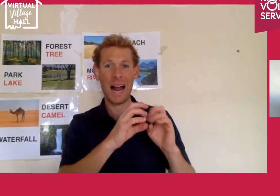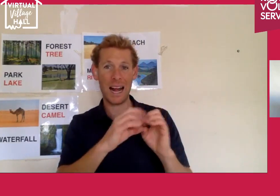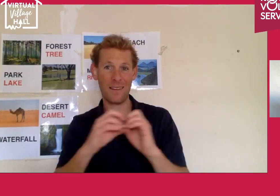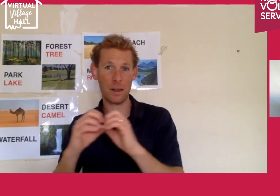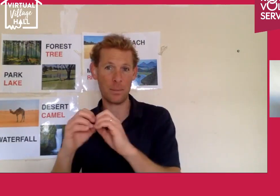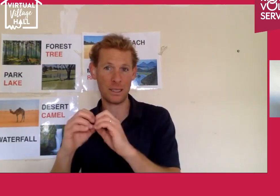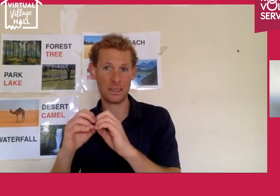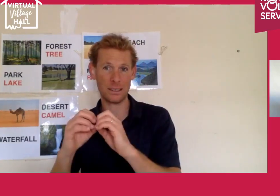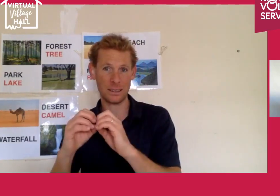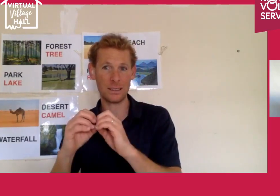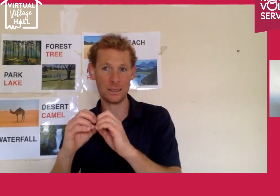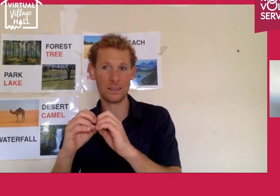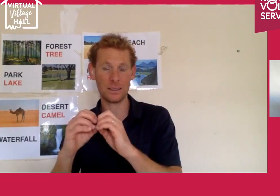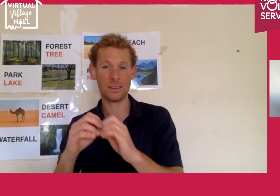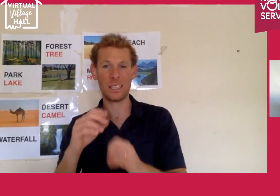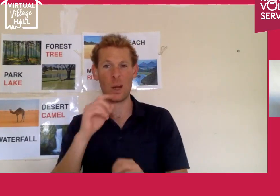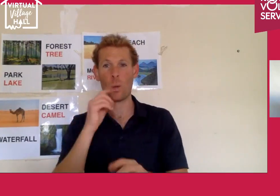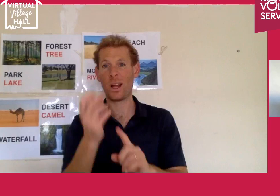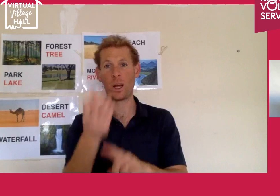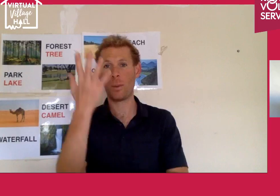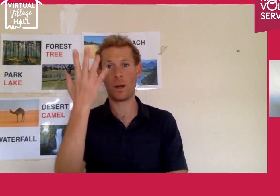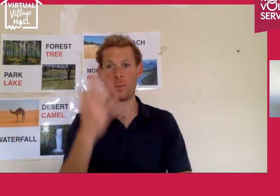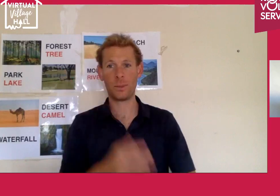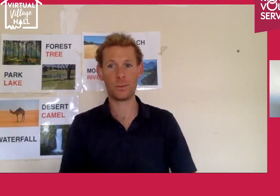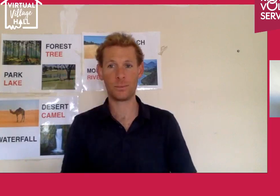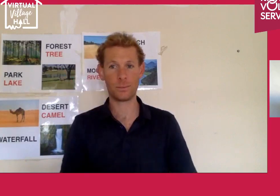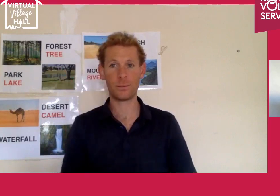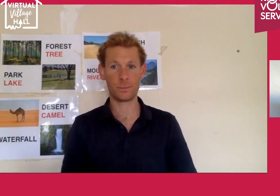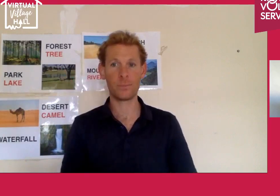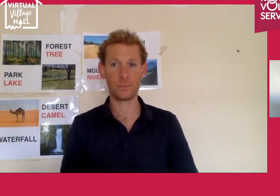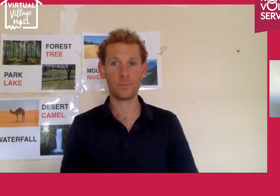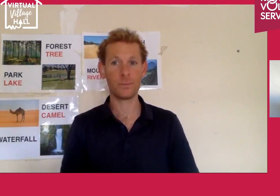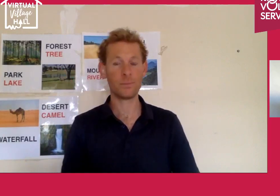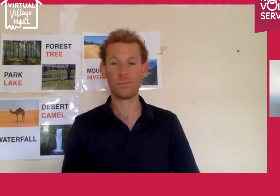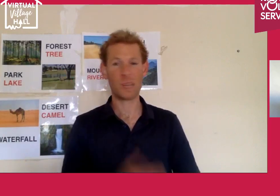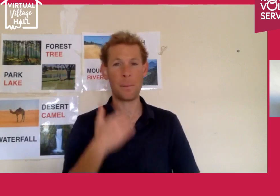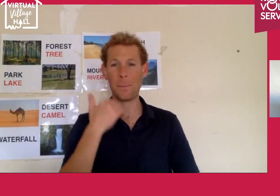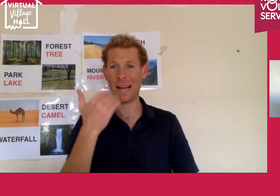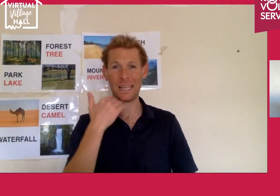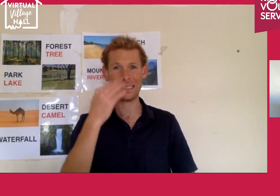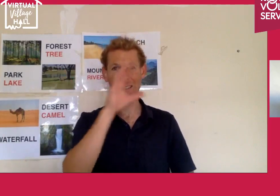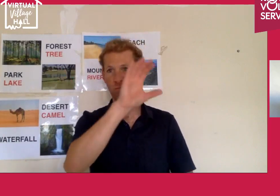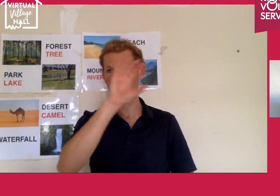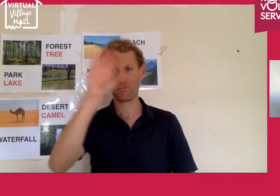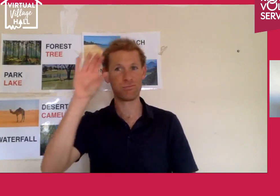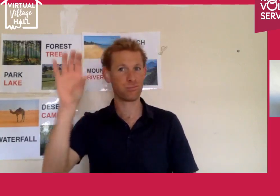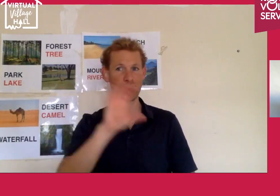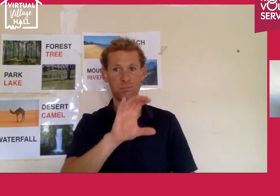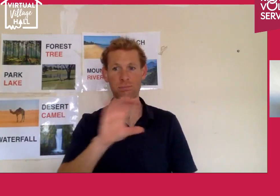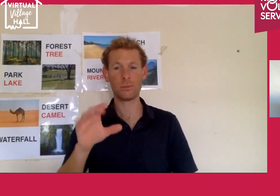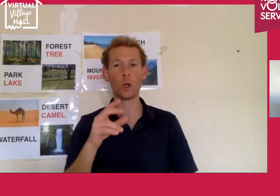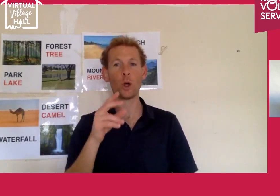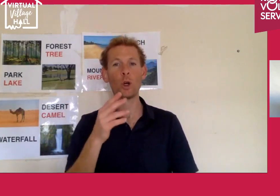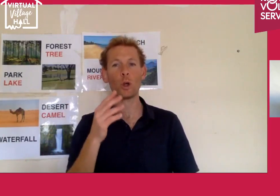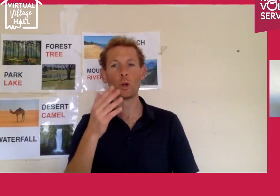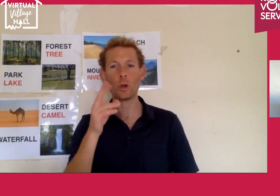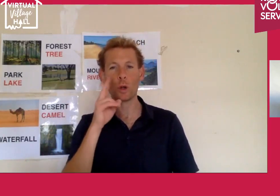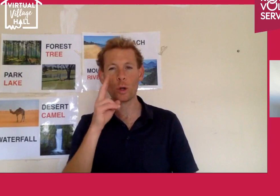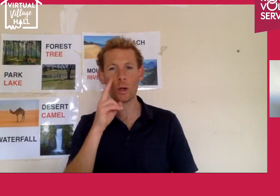BSL. So if you Google the BSL alphabet, it will come up and you can practice that and learn that. There are lots of examples